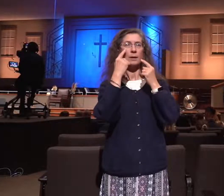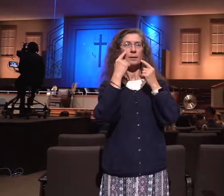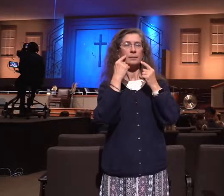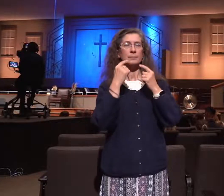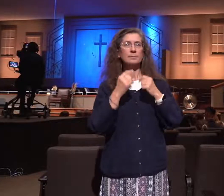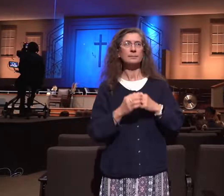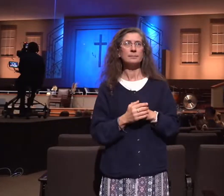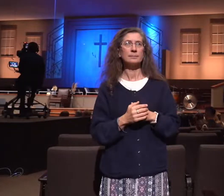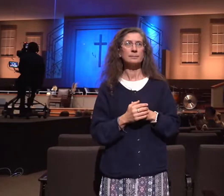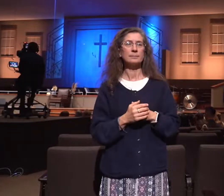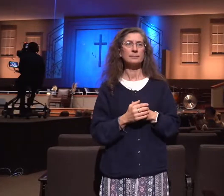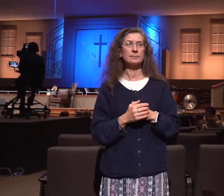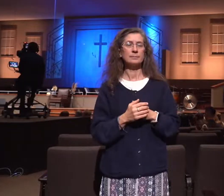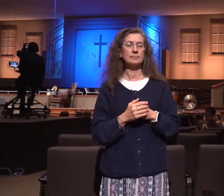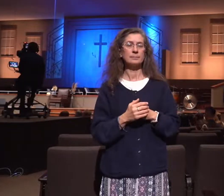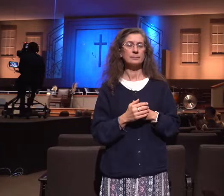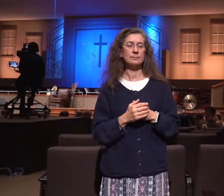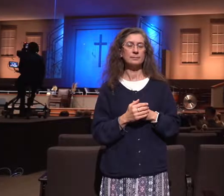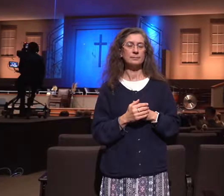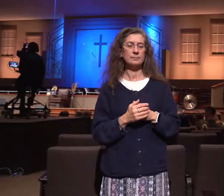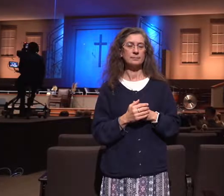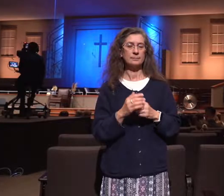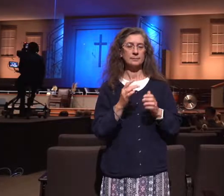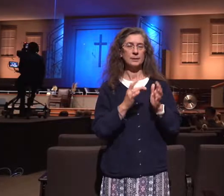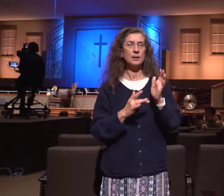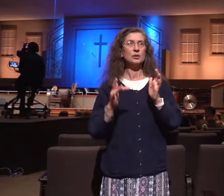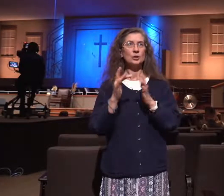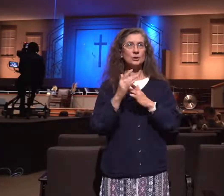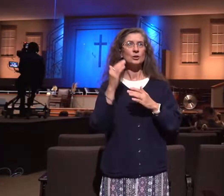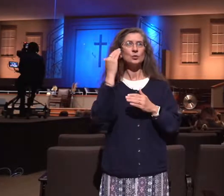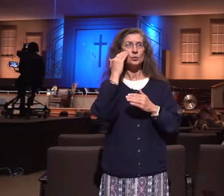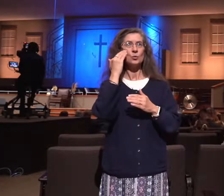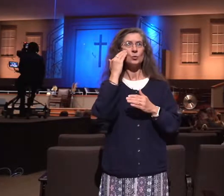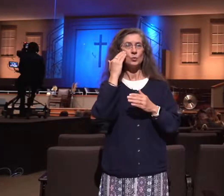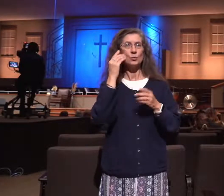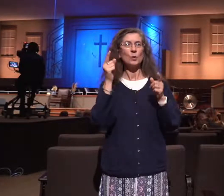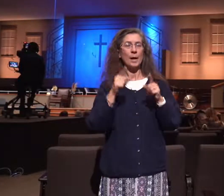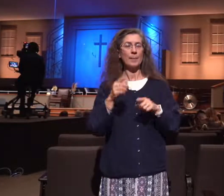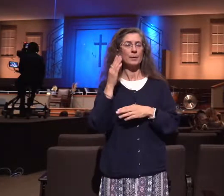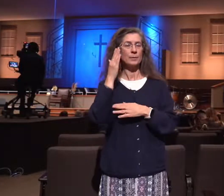By the way, Jesus knew what he was going to do.